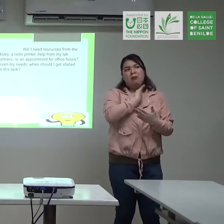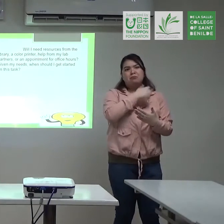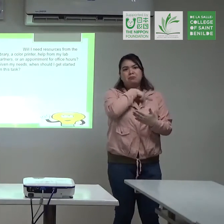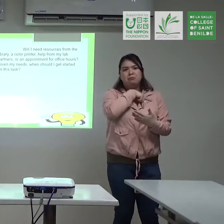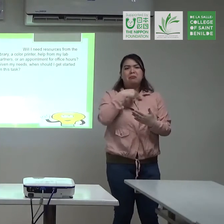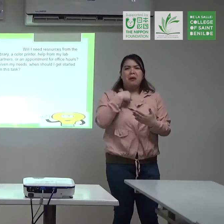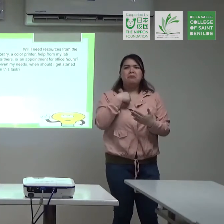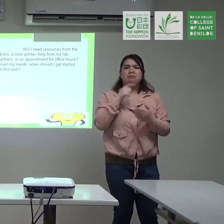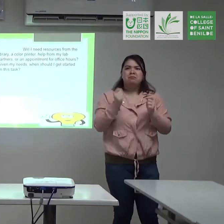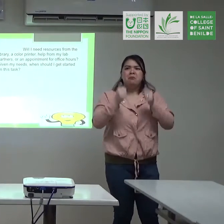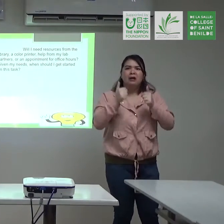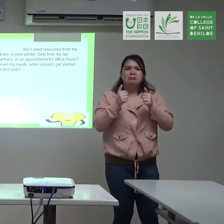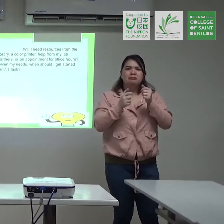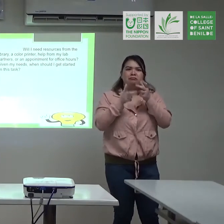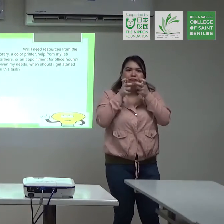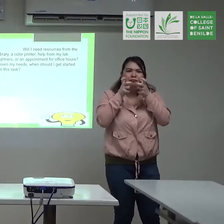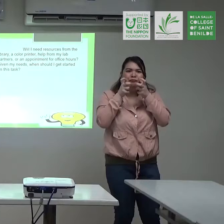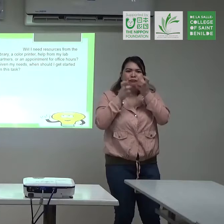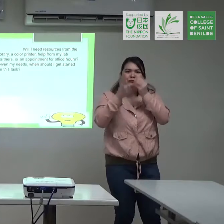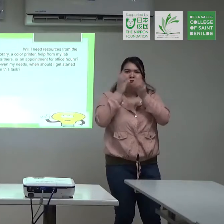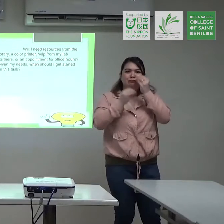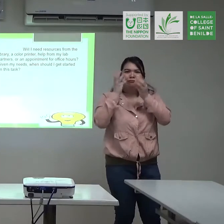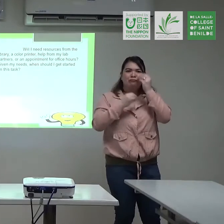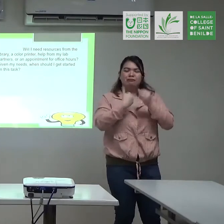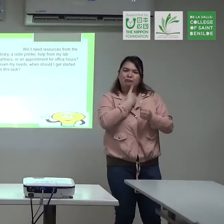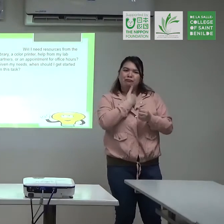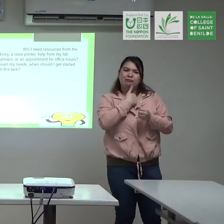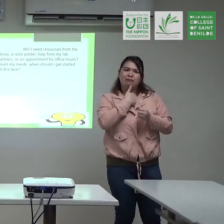learning faster in the